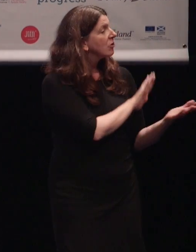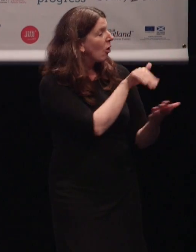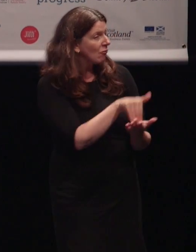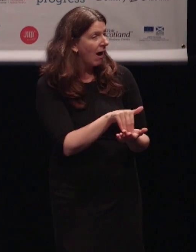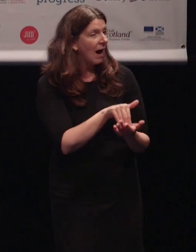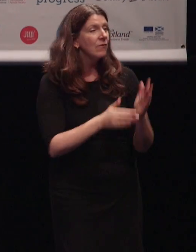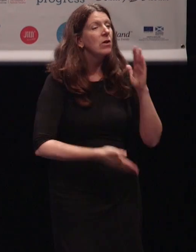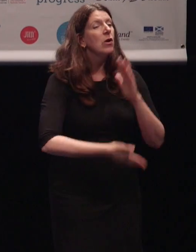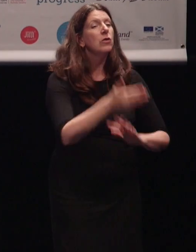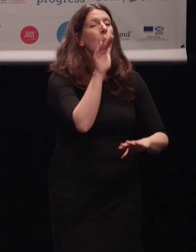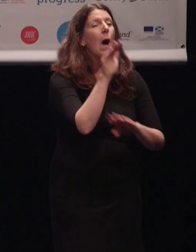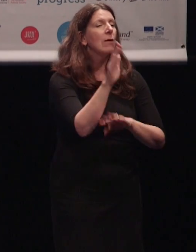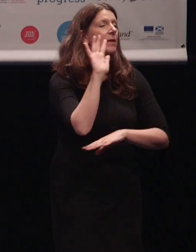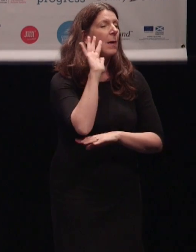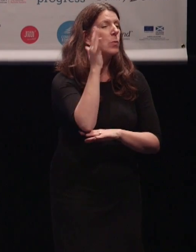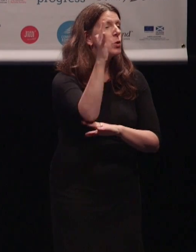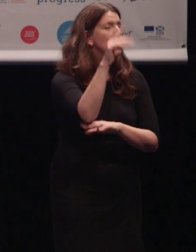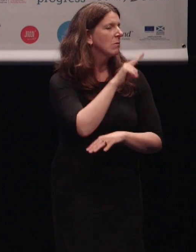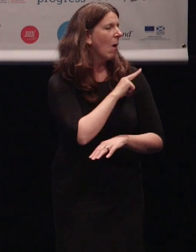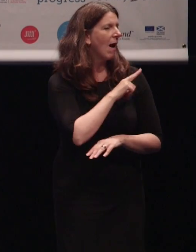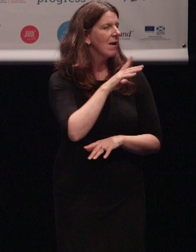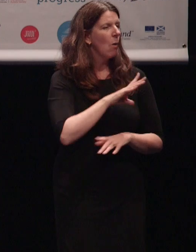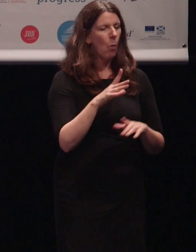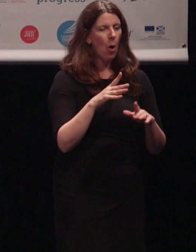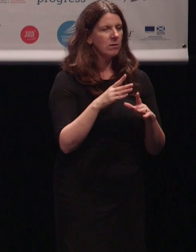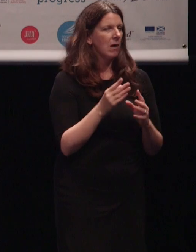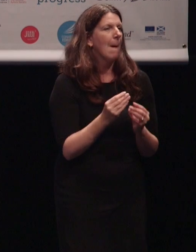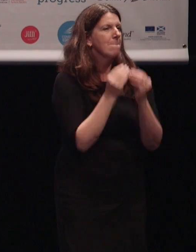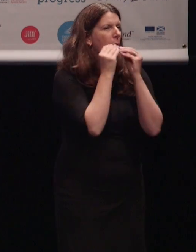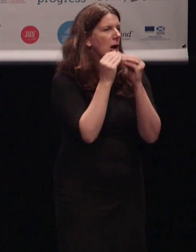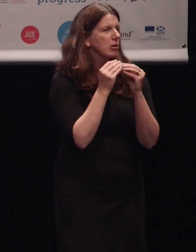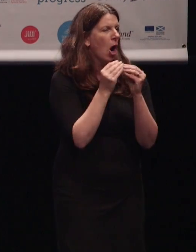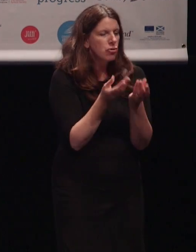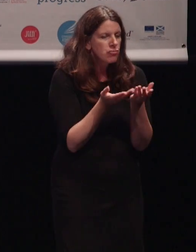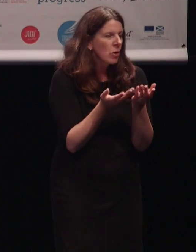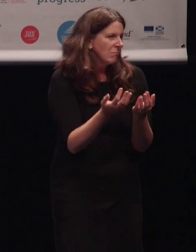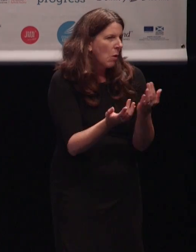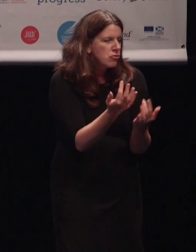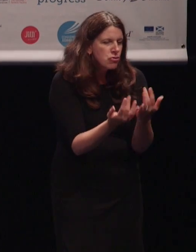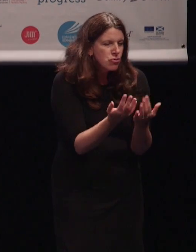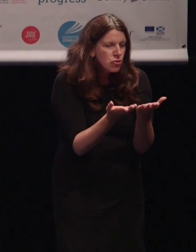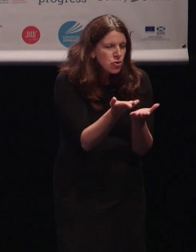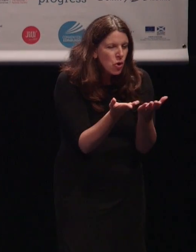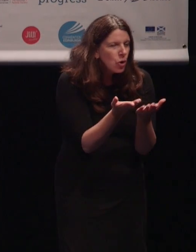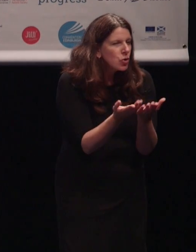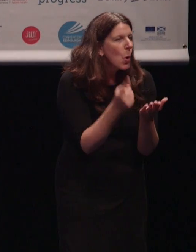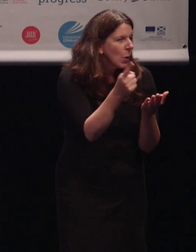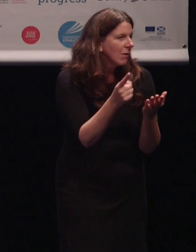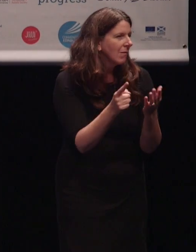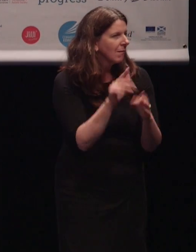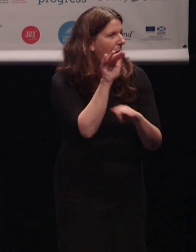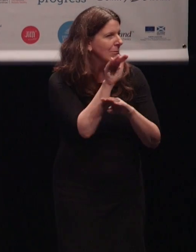to grill some hot dogs out in the woods, and they realize that they forgotten the ketchup for the hot